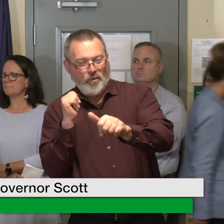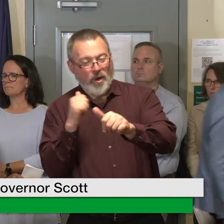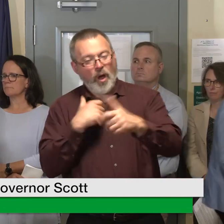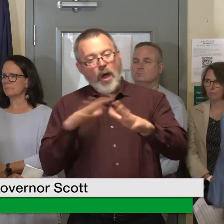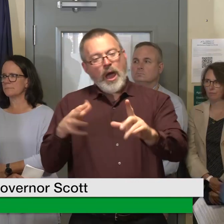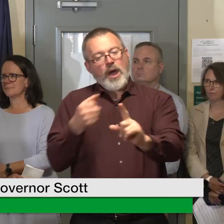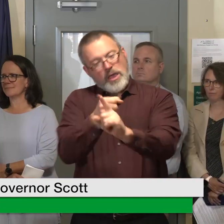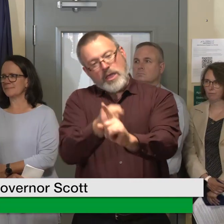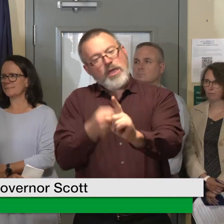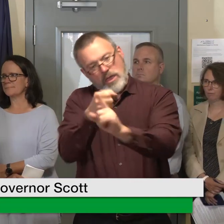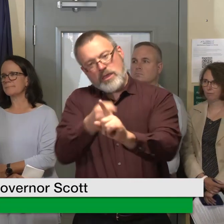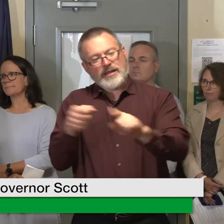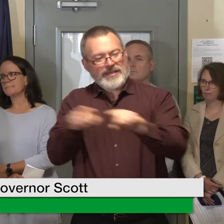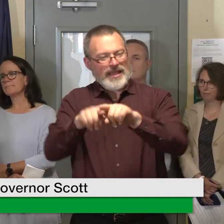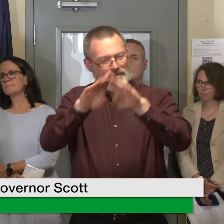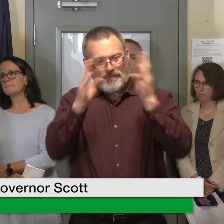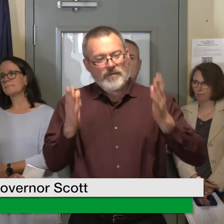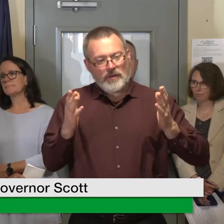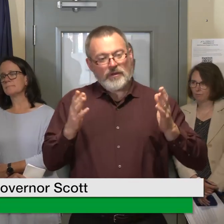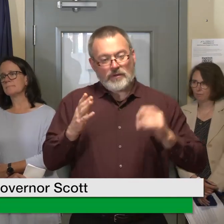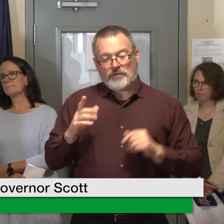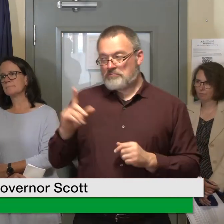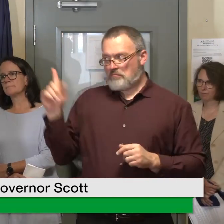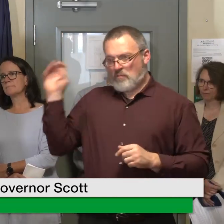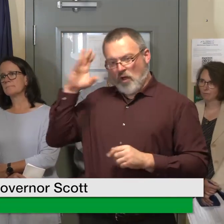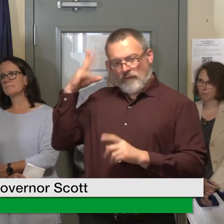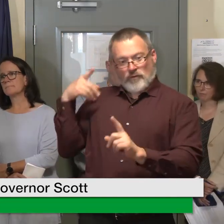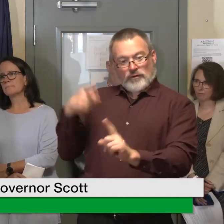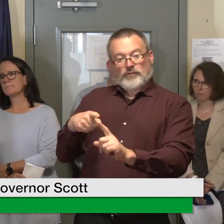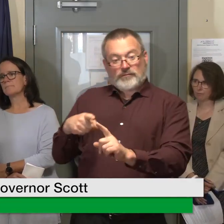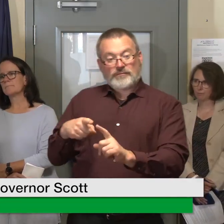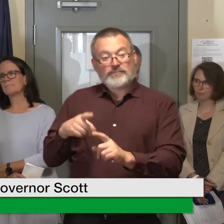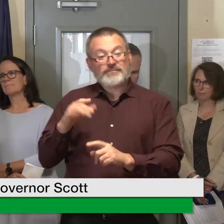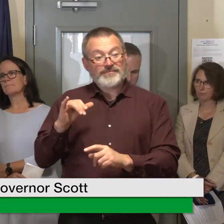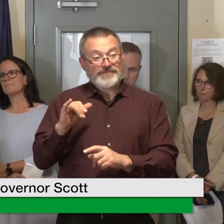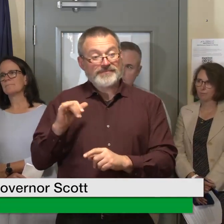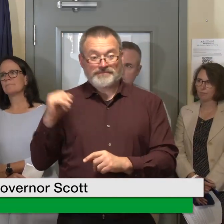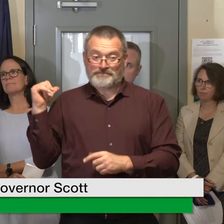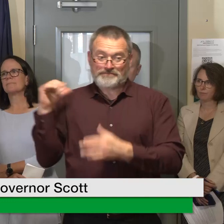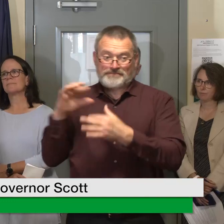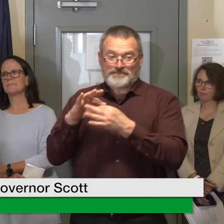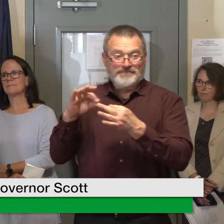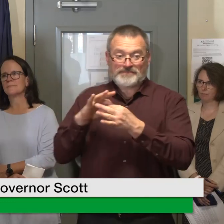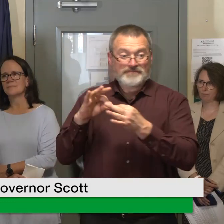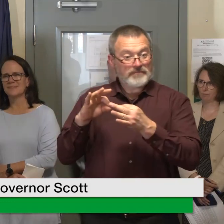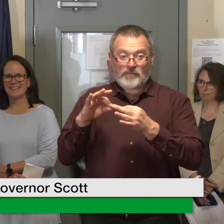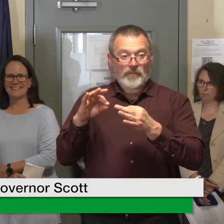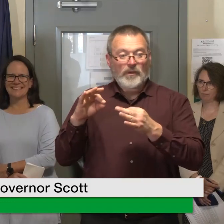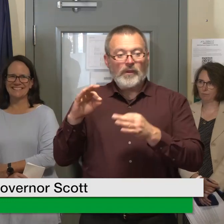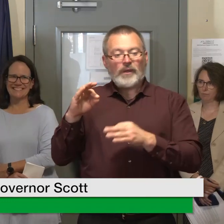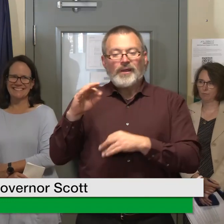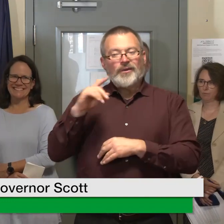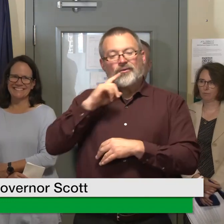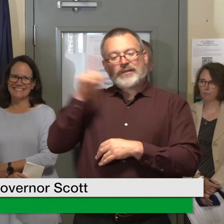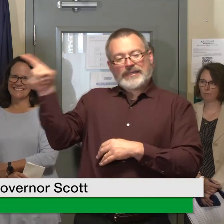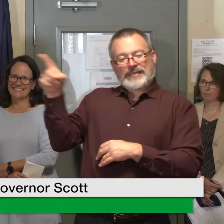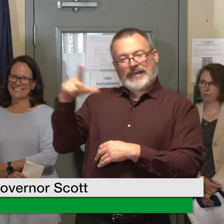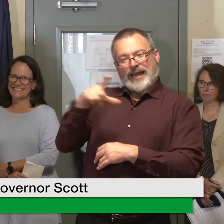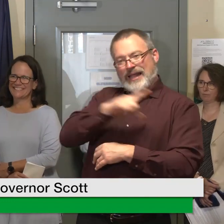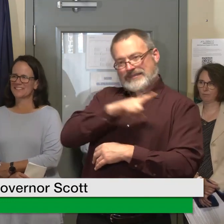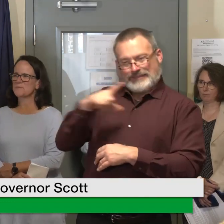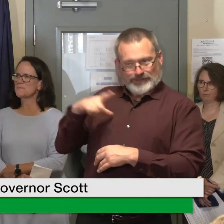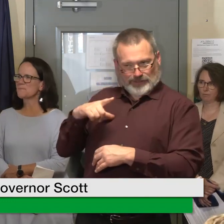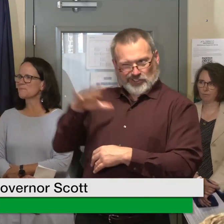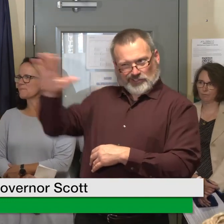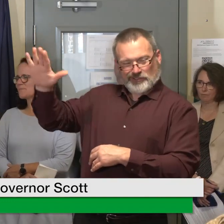And I just want to clarify, I think when Secretary Curley said it didn't get out of the gate, I think that meant the legislative gate. I think it got out of our